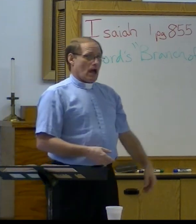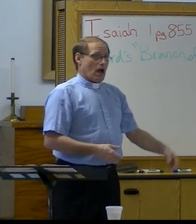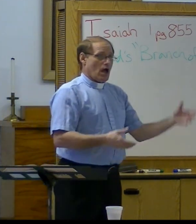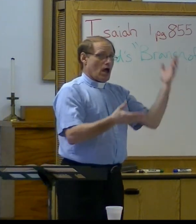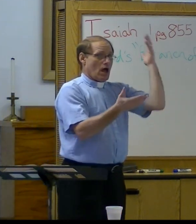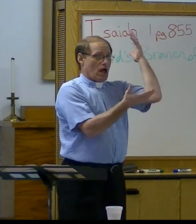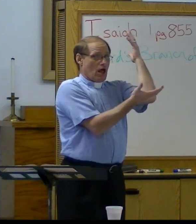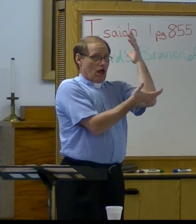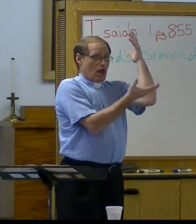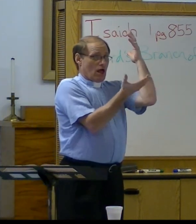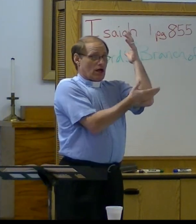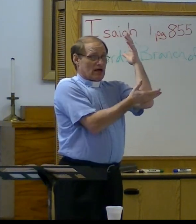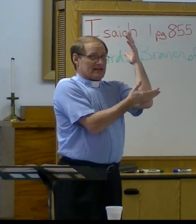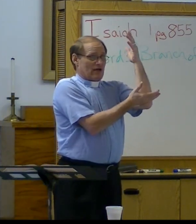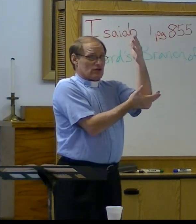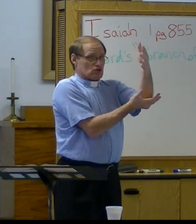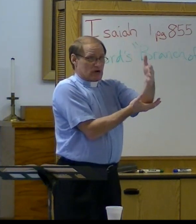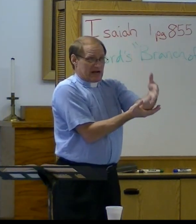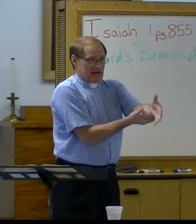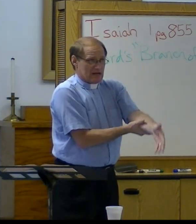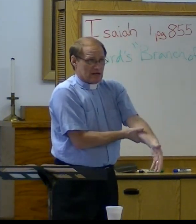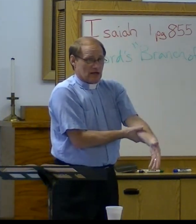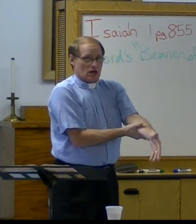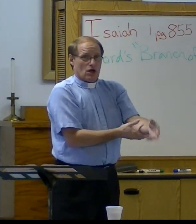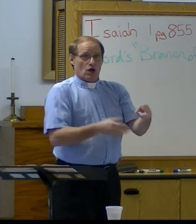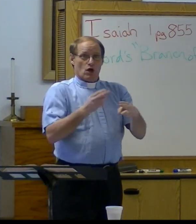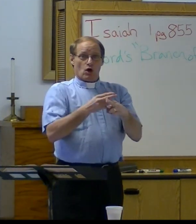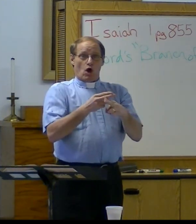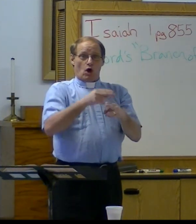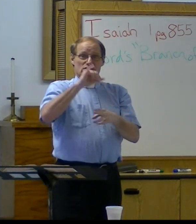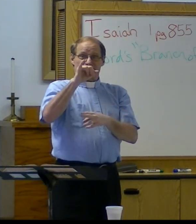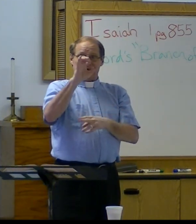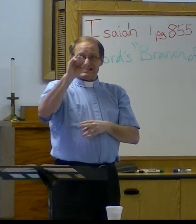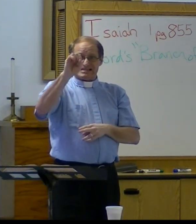Yeah. Cut down the tree called Jesse.